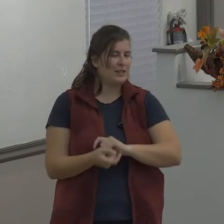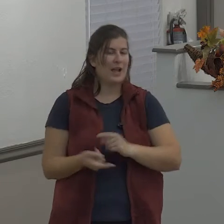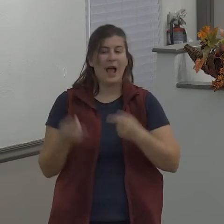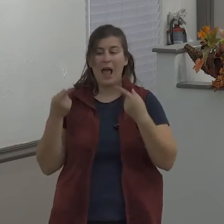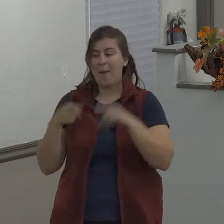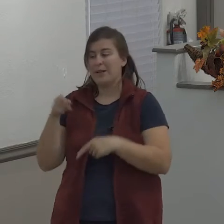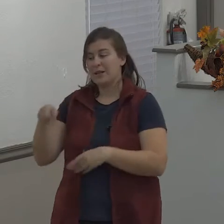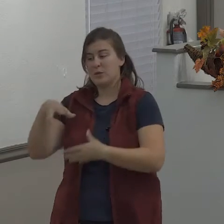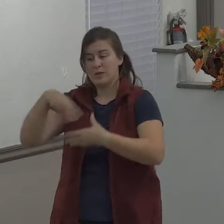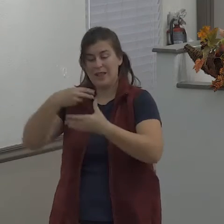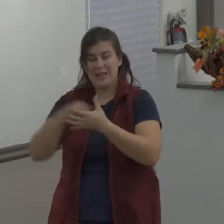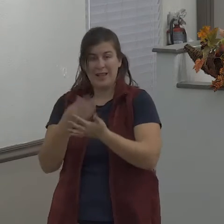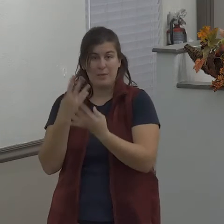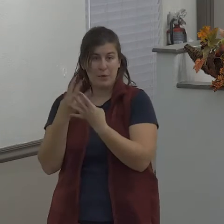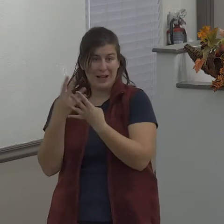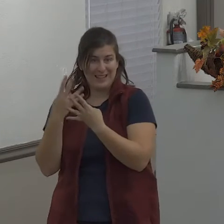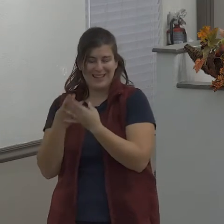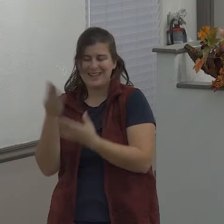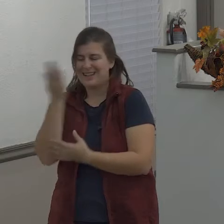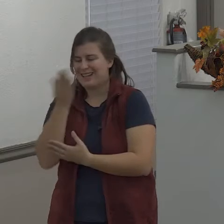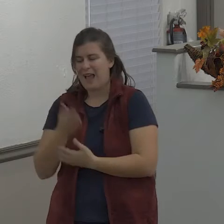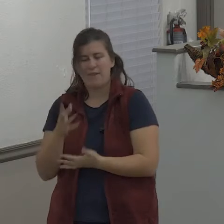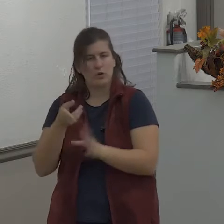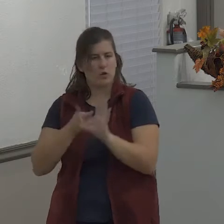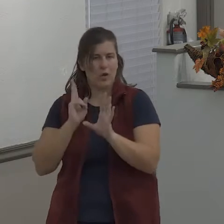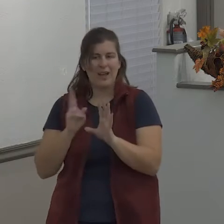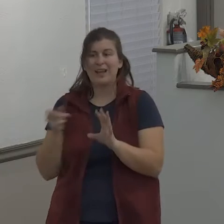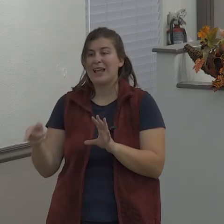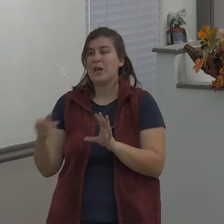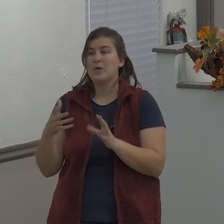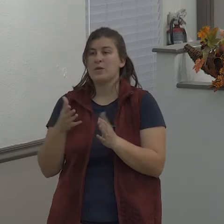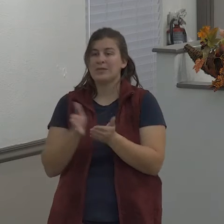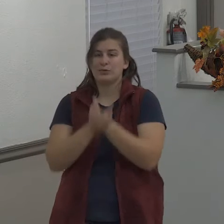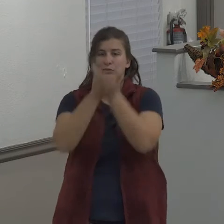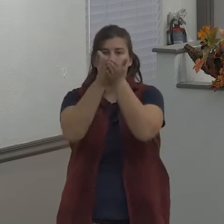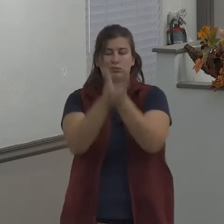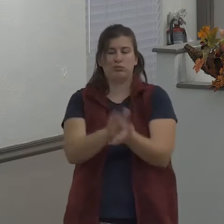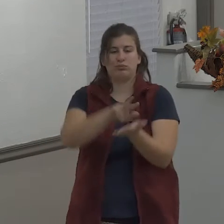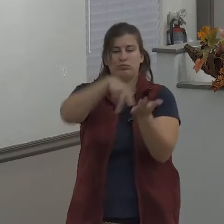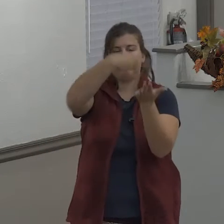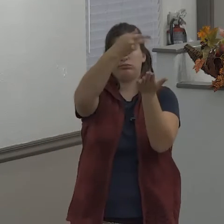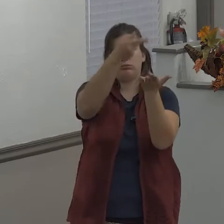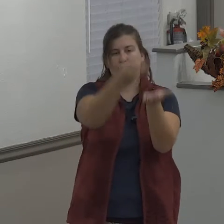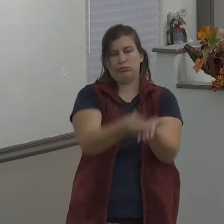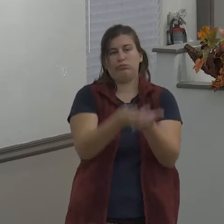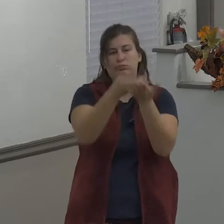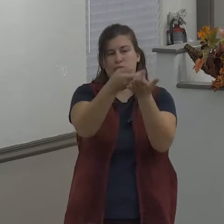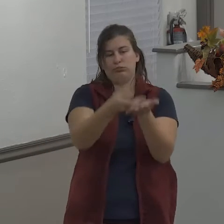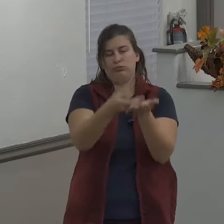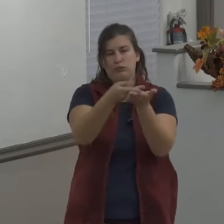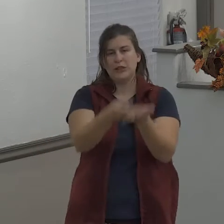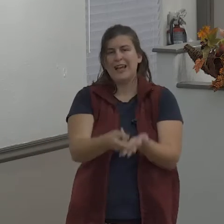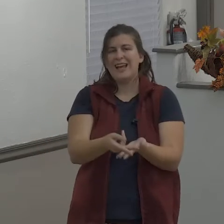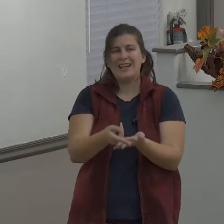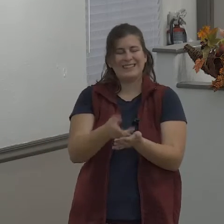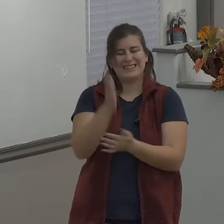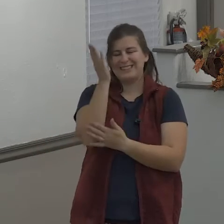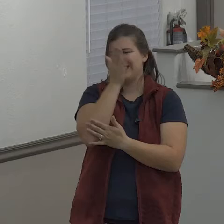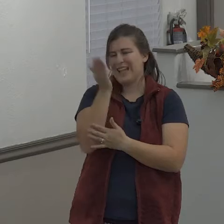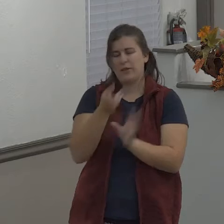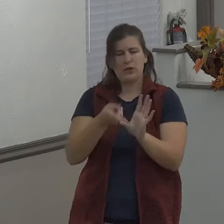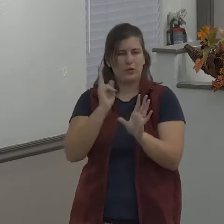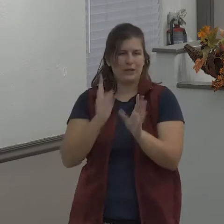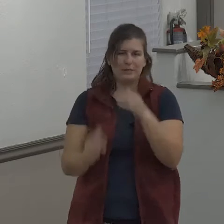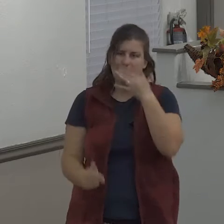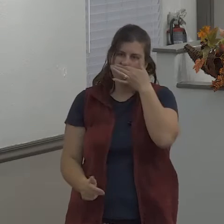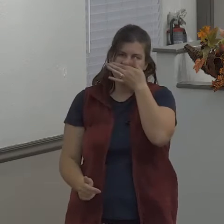And when he was in jail, he didn't quit. When he was floating around in the Mediterranean Sea, he didn't quit.